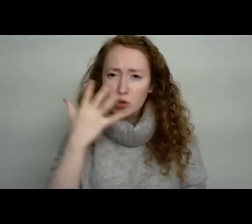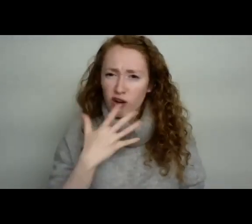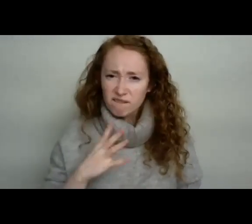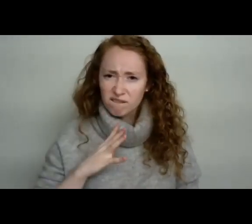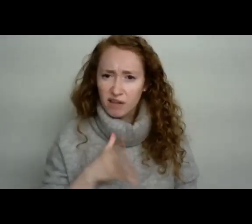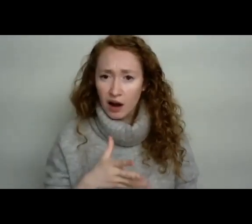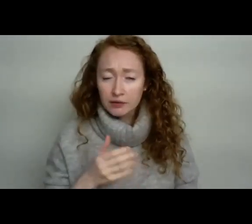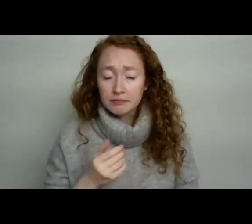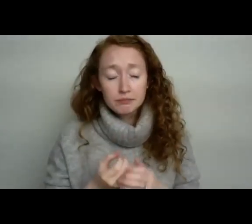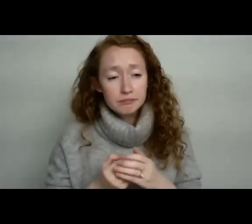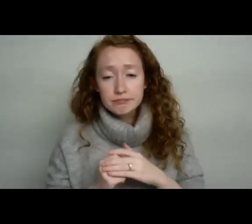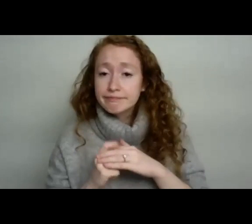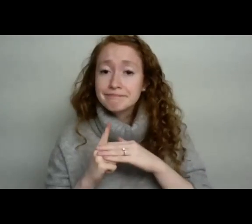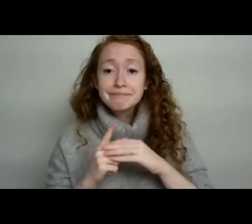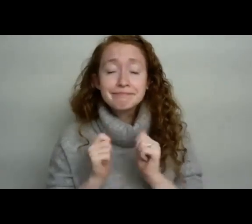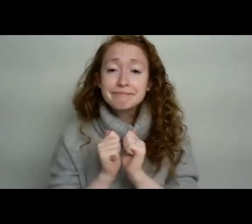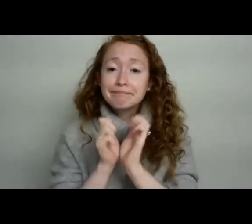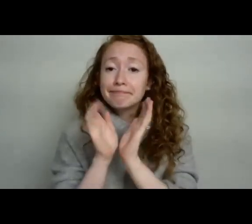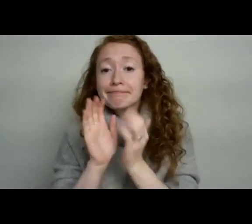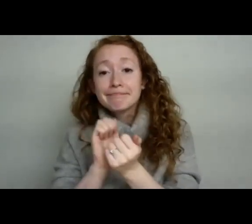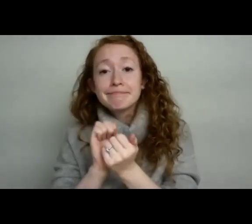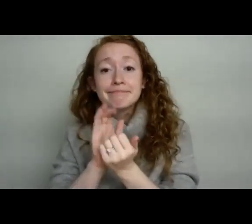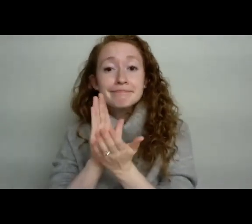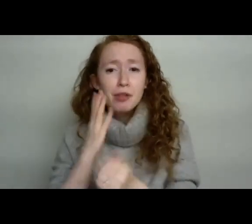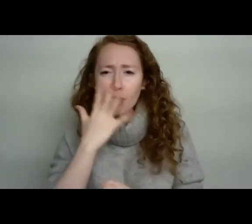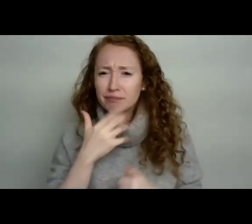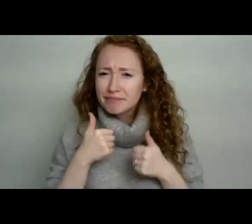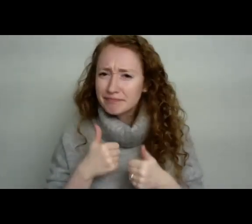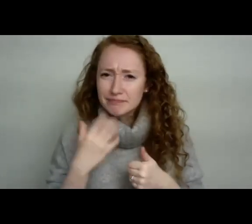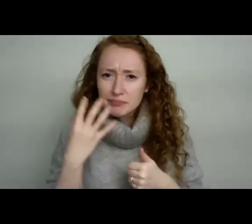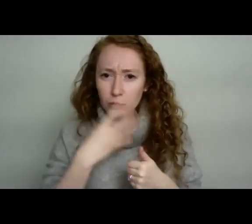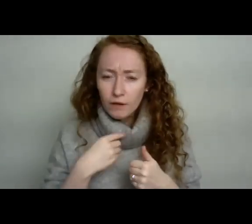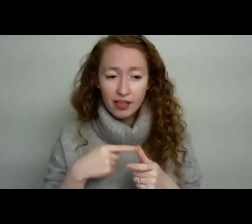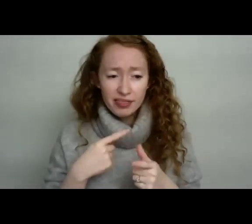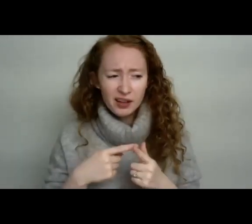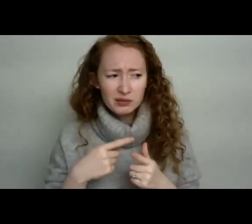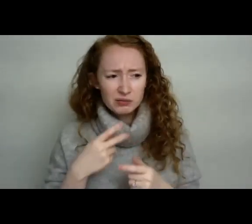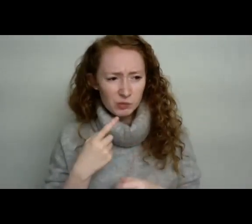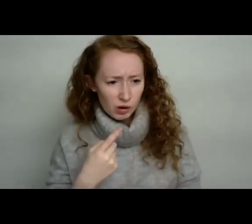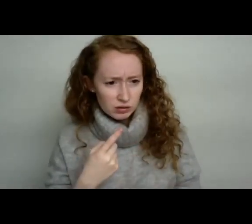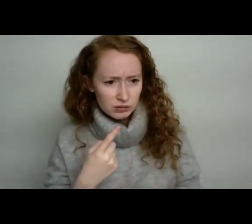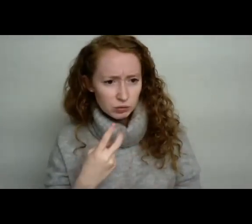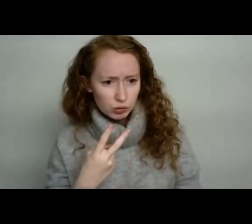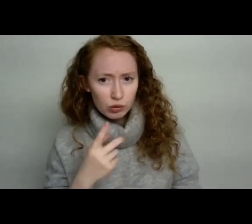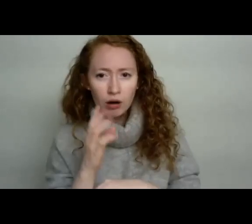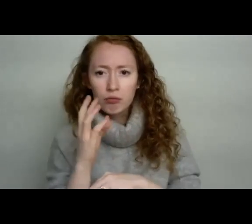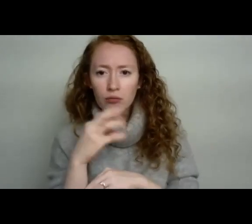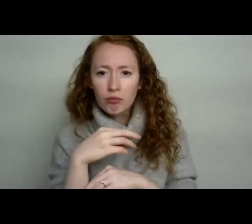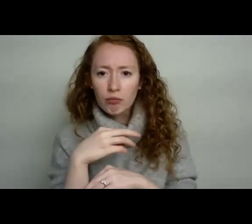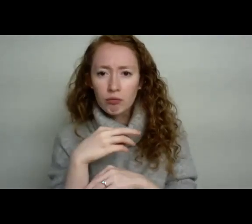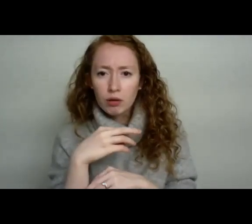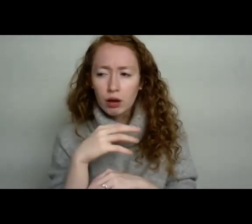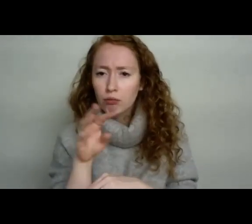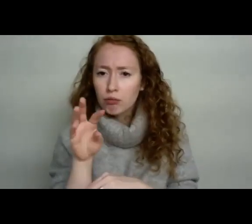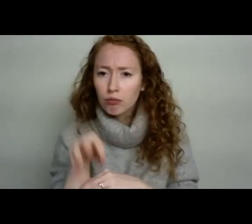beautiful, but then you'll start to see one, two flopping over, and then it's like wildfire. The